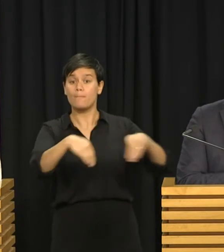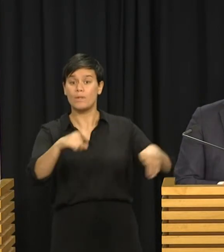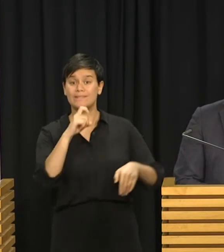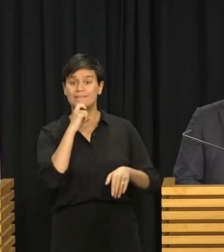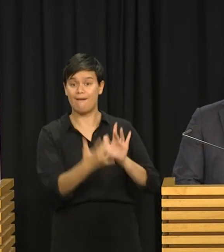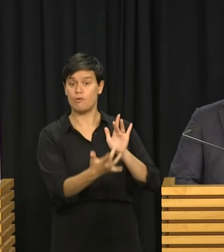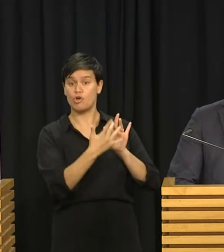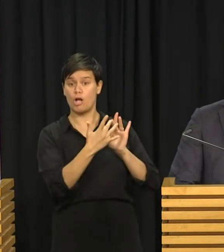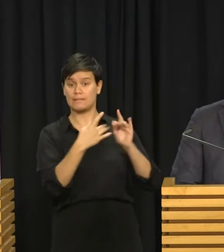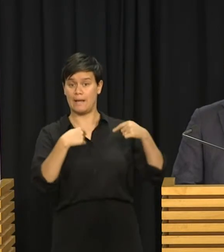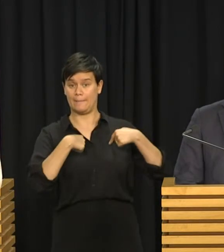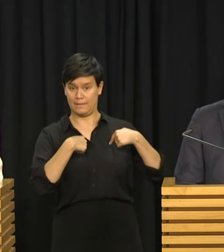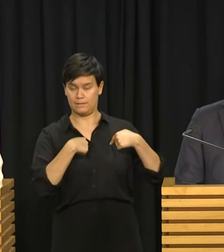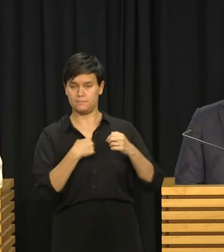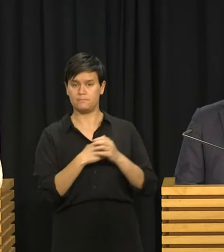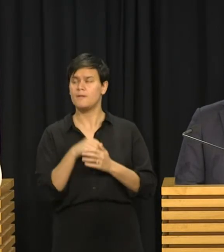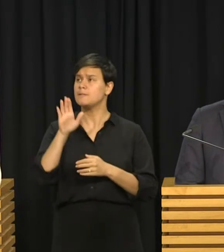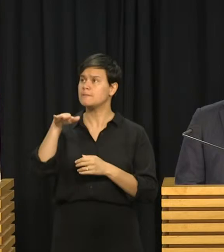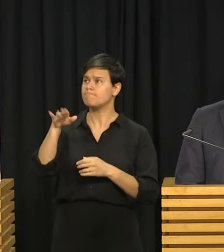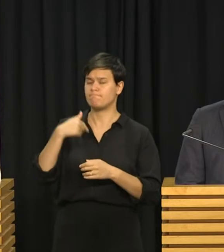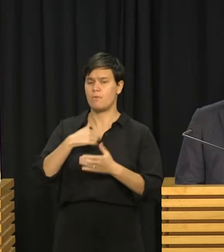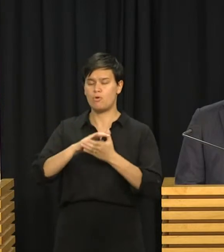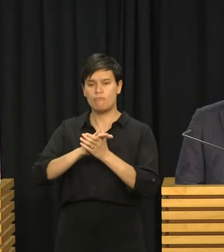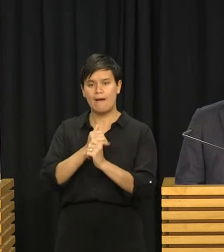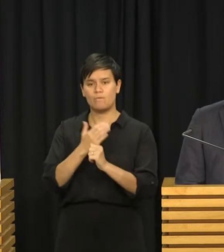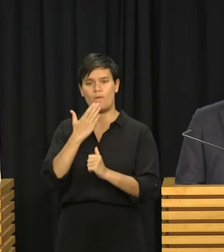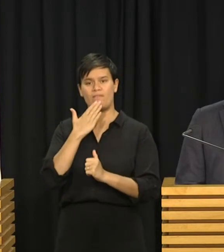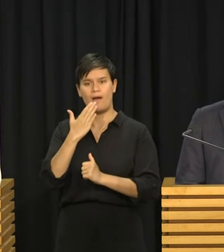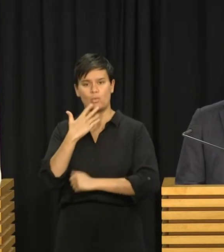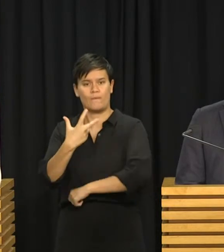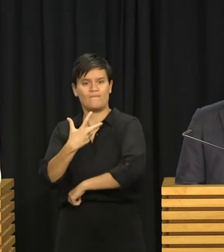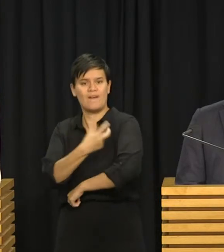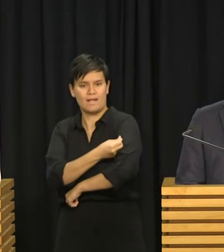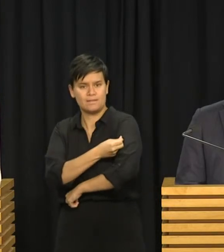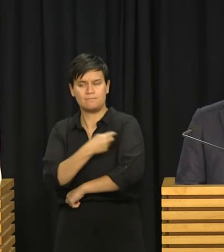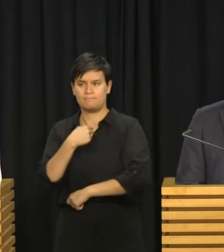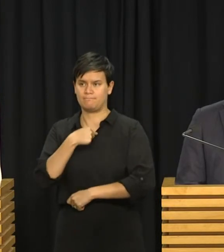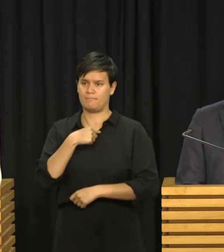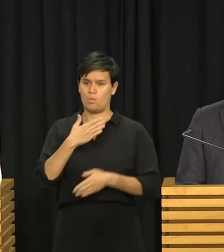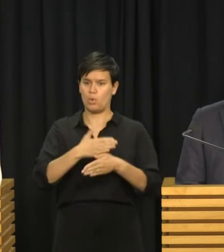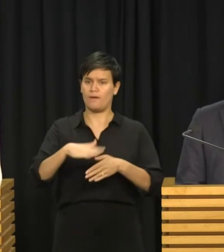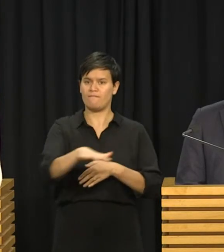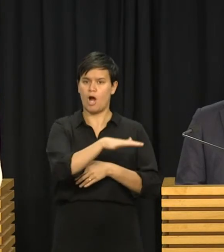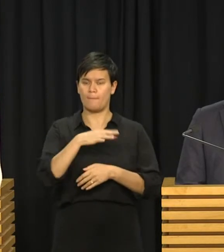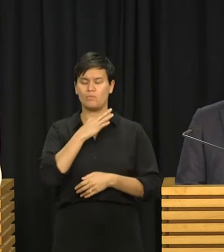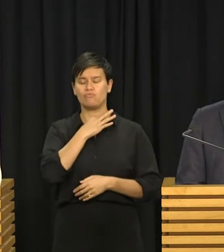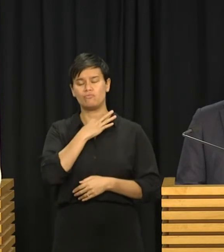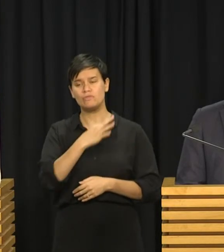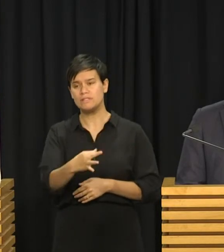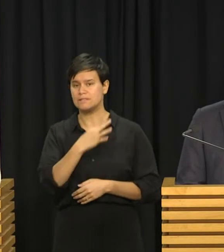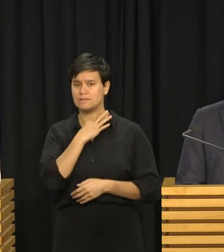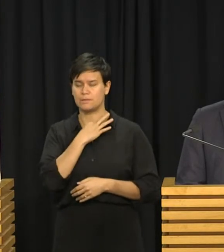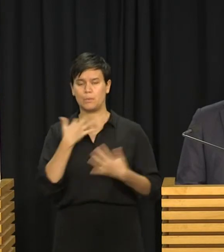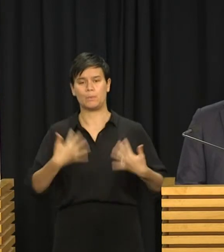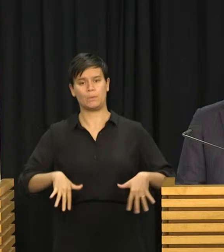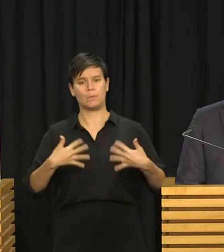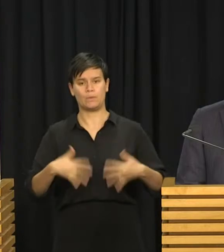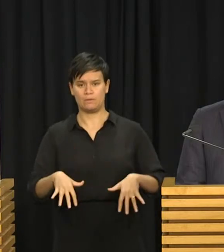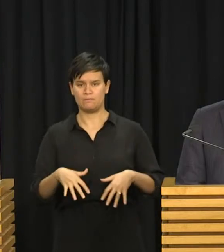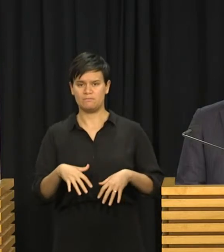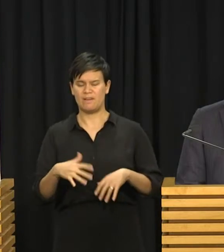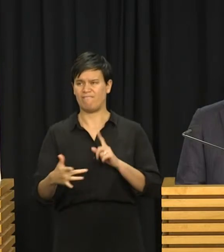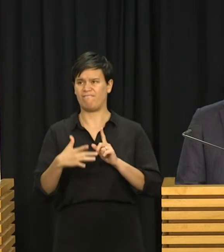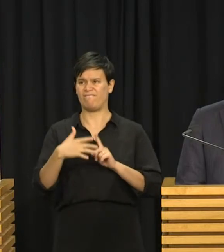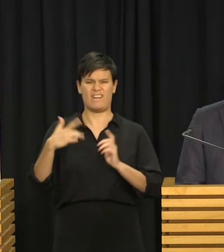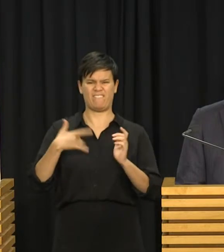"I'm eternally grateful to be among the first to receive the vaccine after working in a high-risk environment. It has taken a toll on us